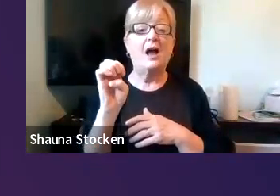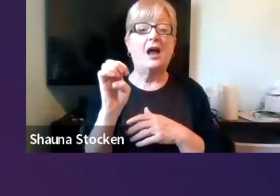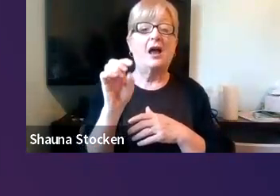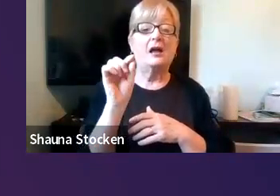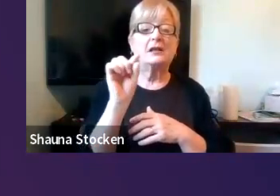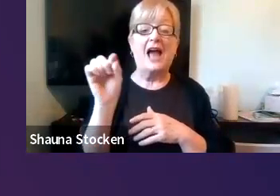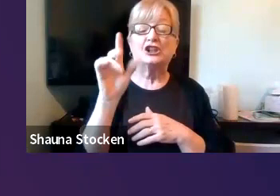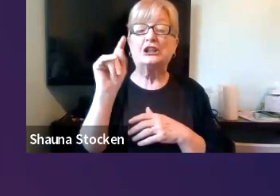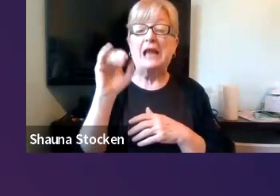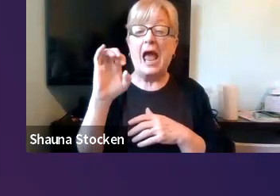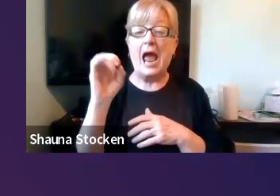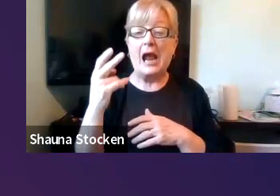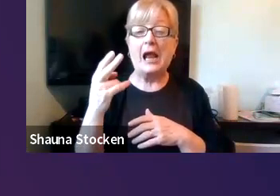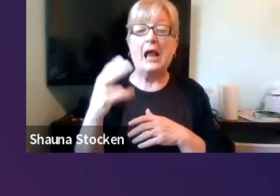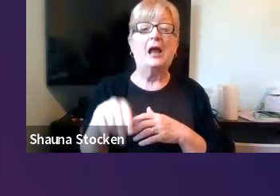www.mymdrc.org/assistive-tech-program.